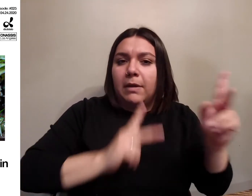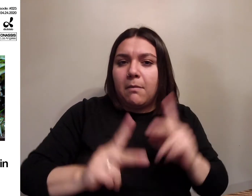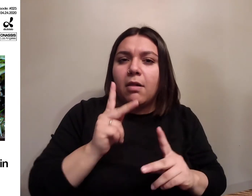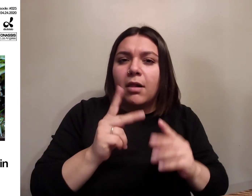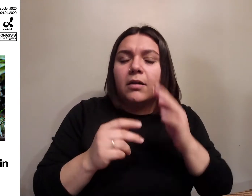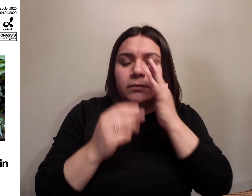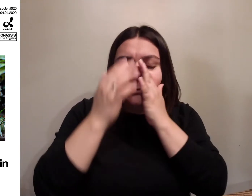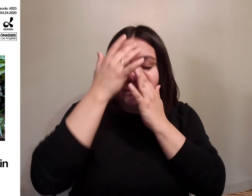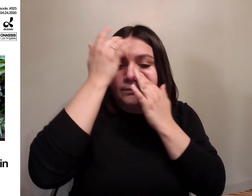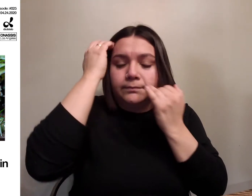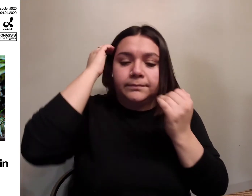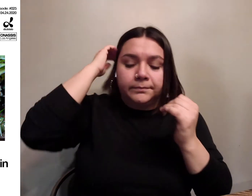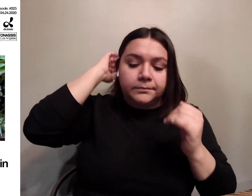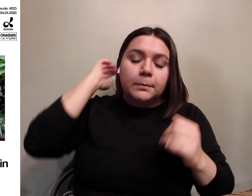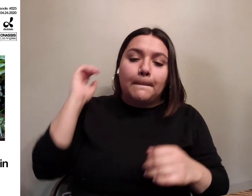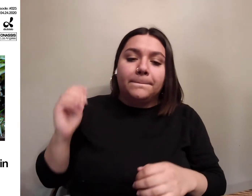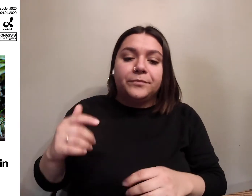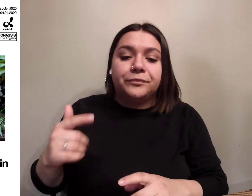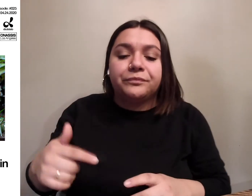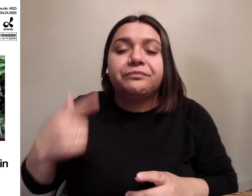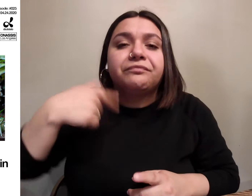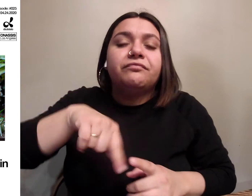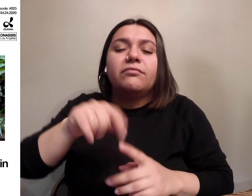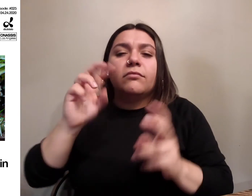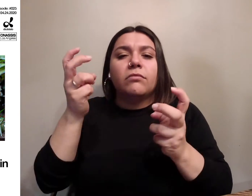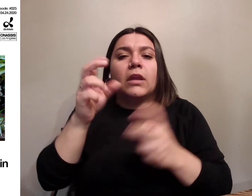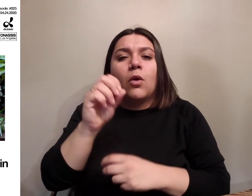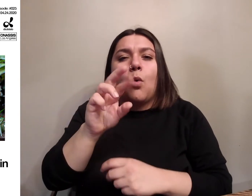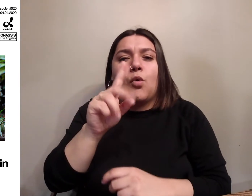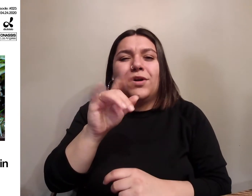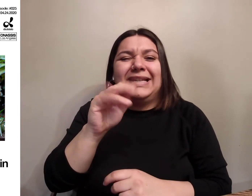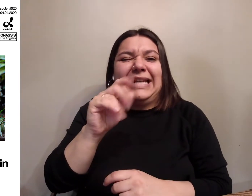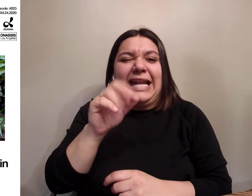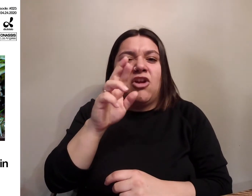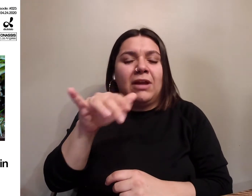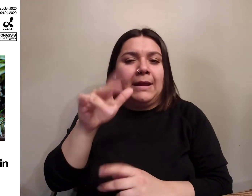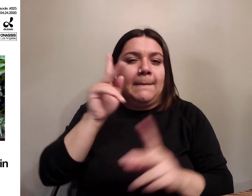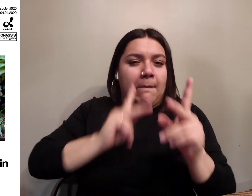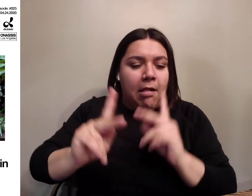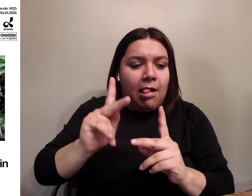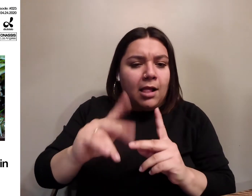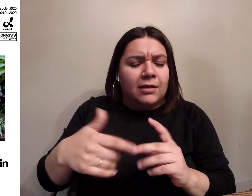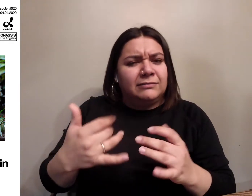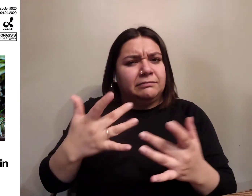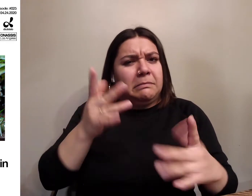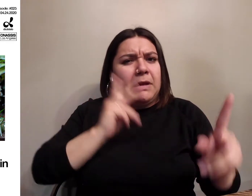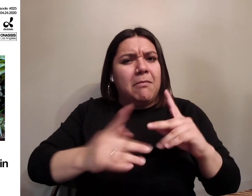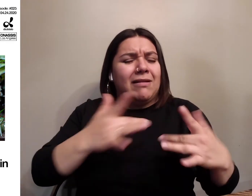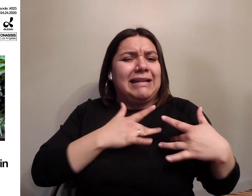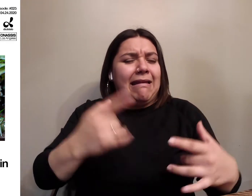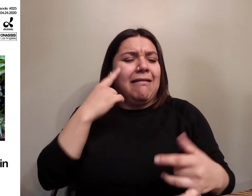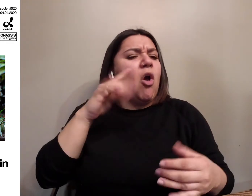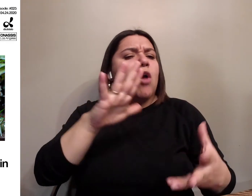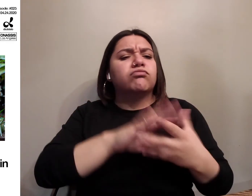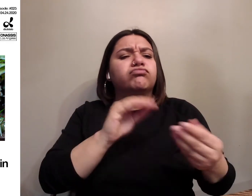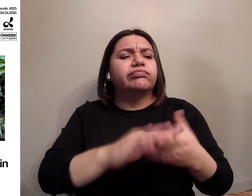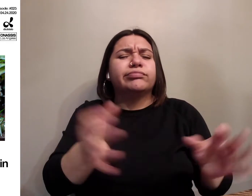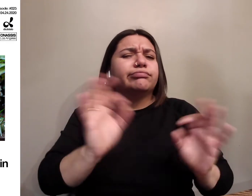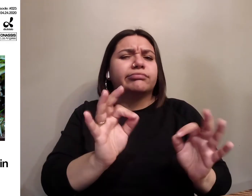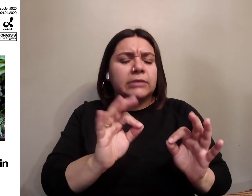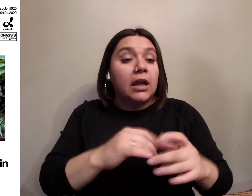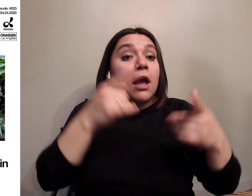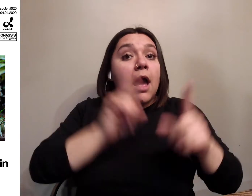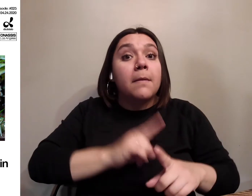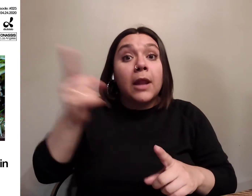so-called ordinary people. Nobody's ordinary, but from the point of view of official historiography, these ordinary